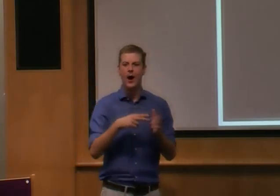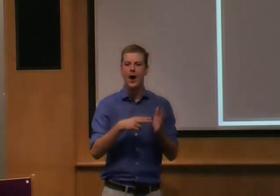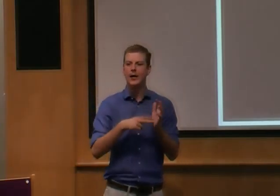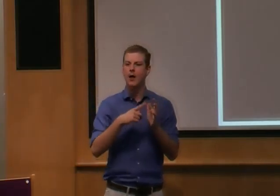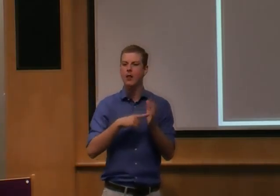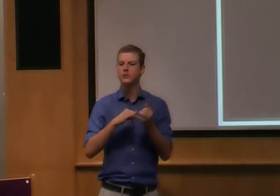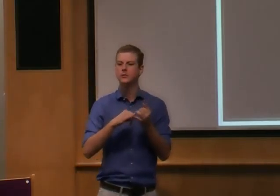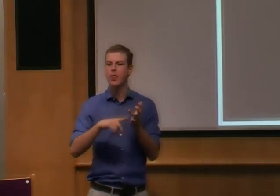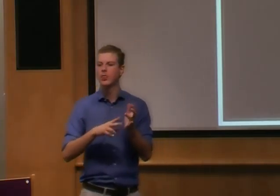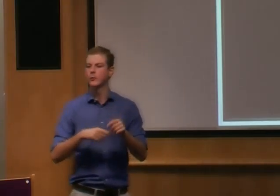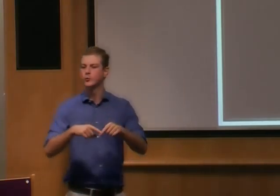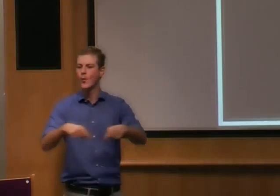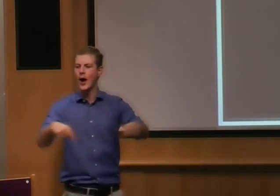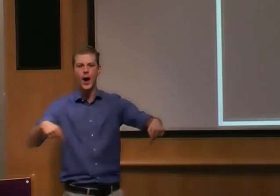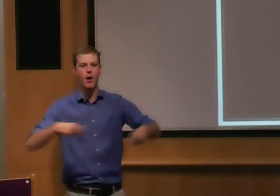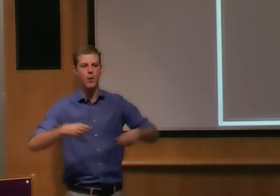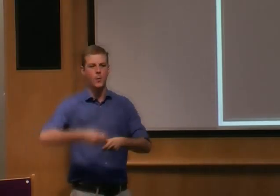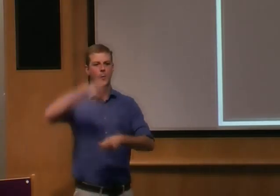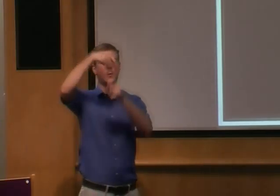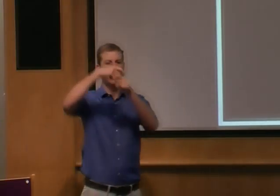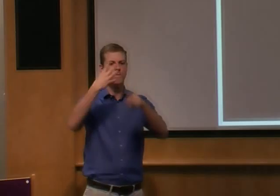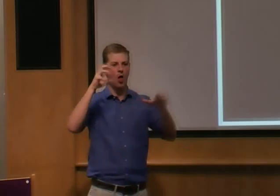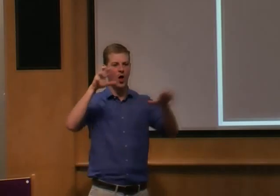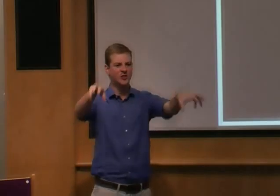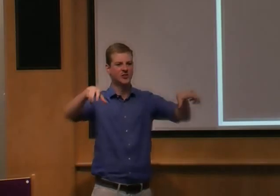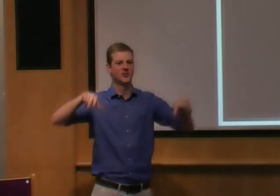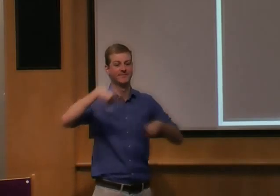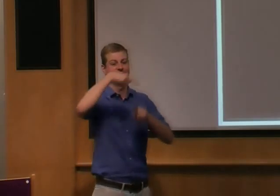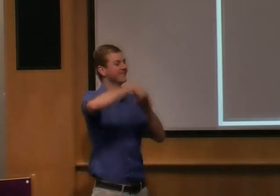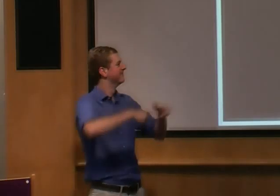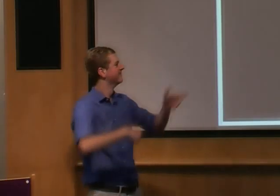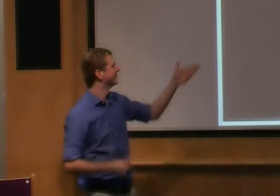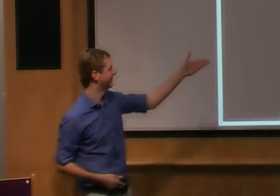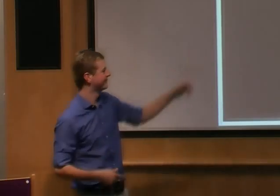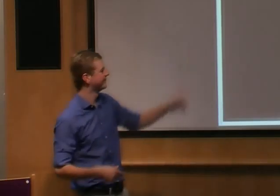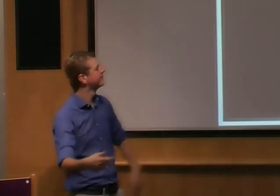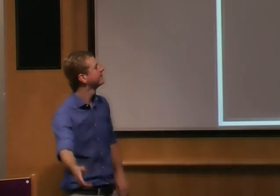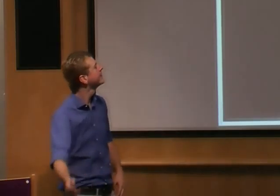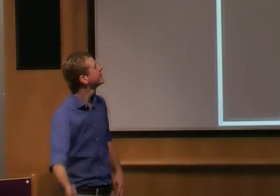And this is Trafalgar Square. This was one of the prints.